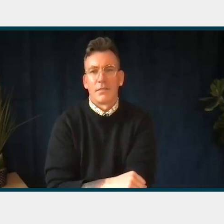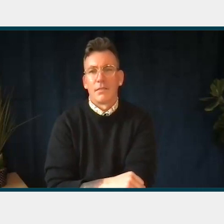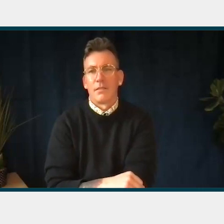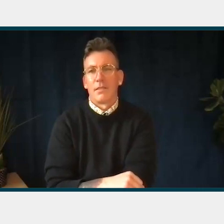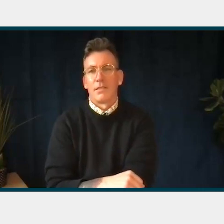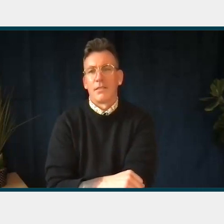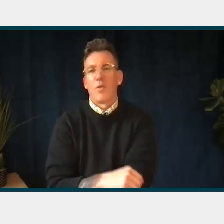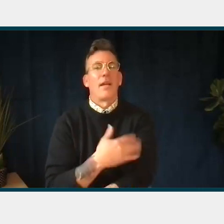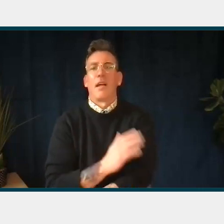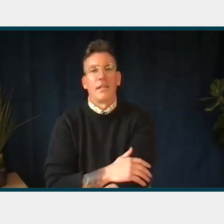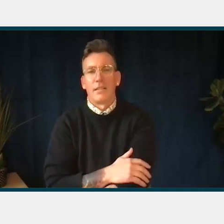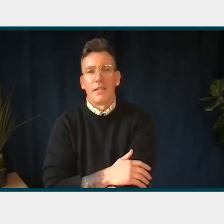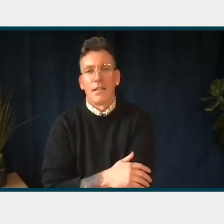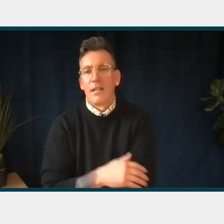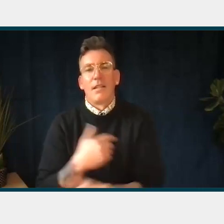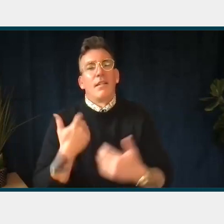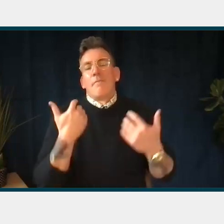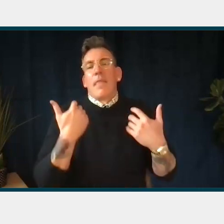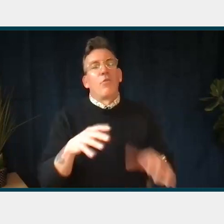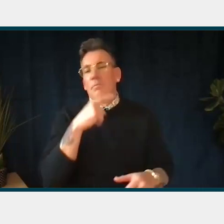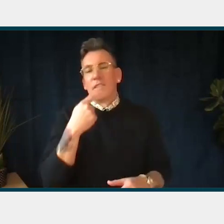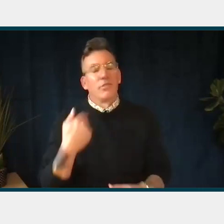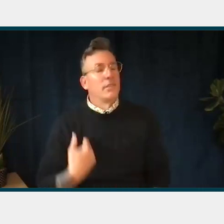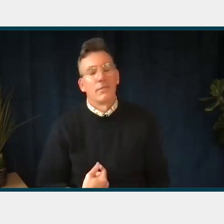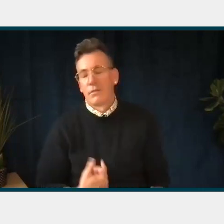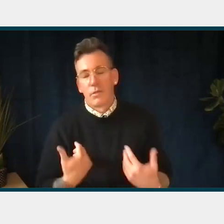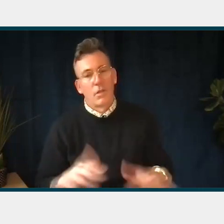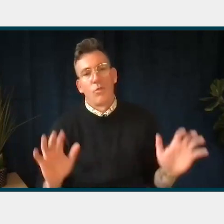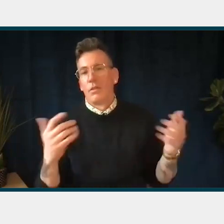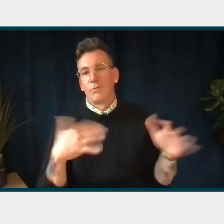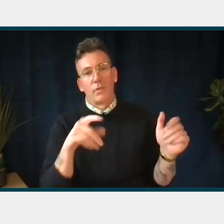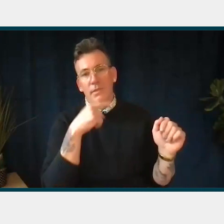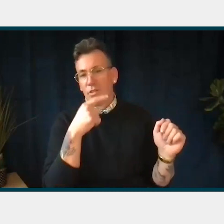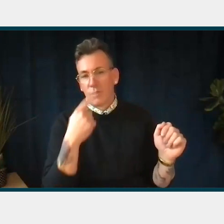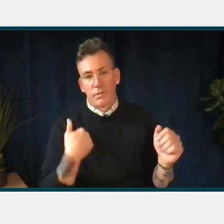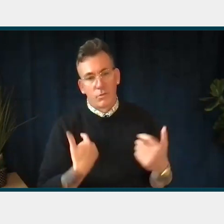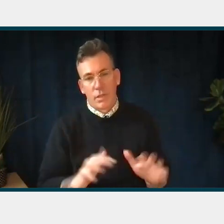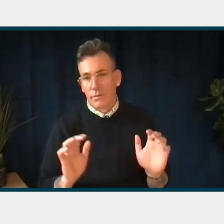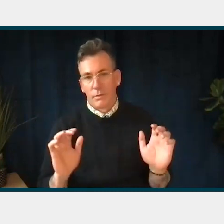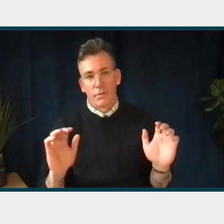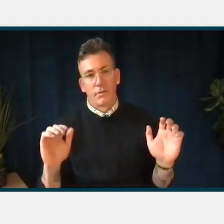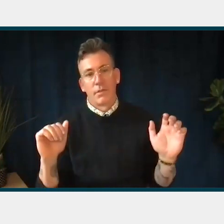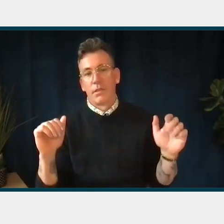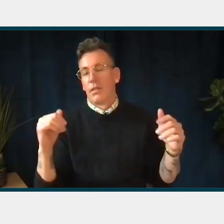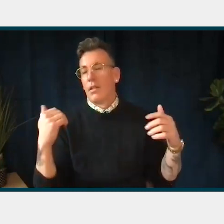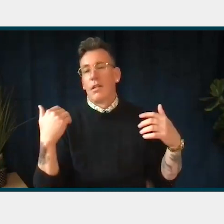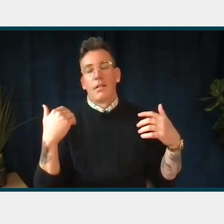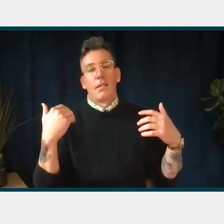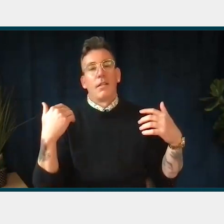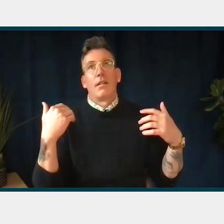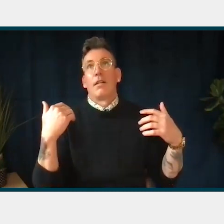Oh, fuck yes. Oh my God. Yes. I mean, I don't want to be hearing. I do not want